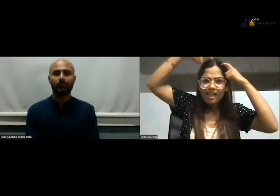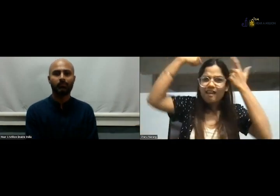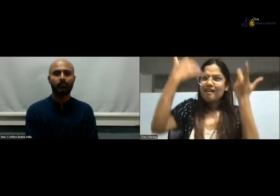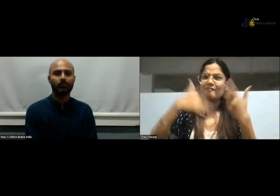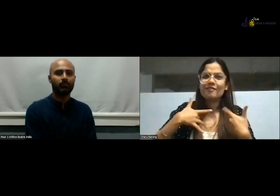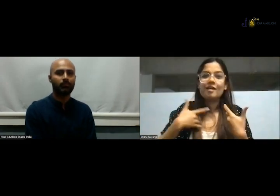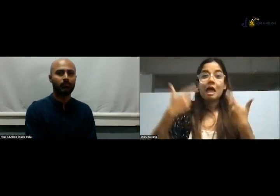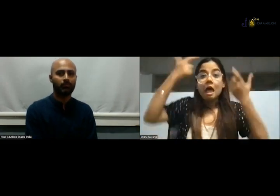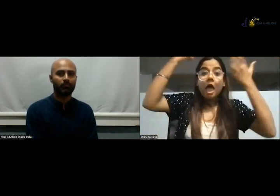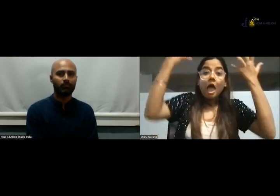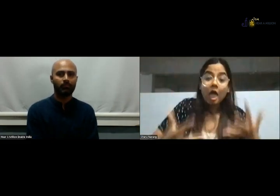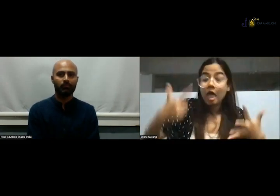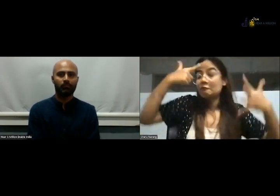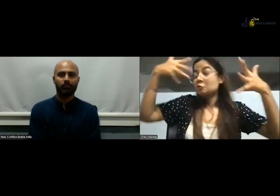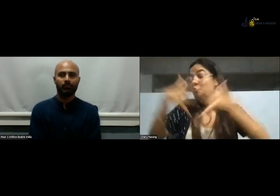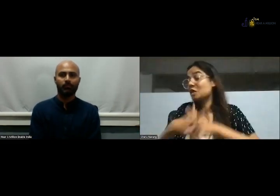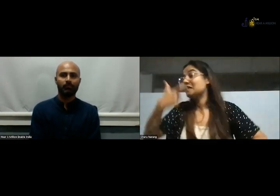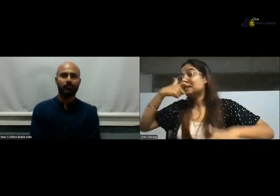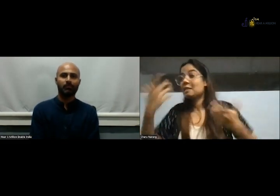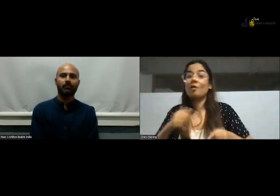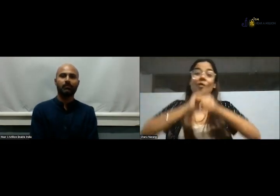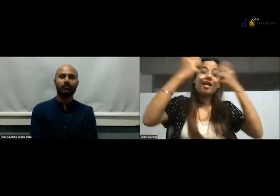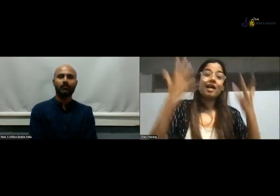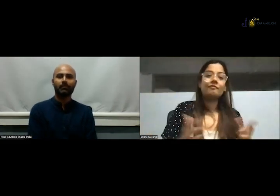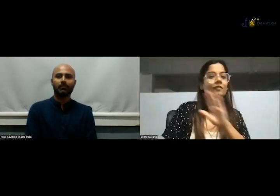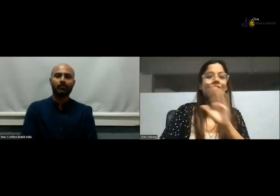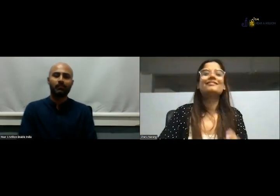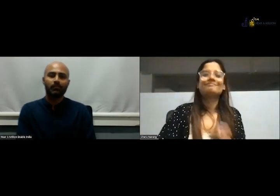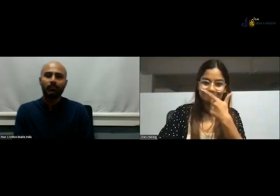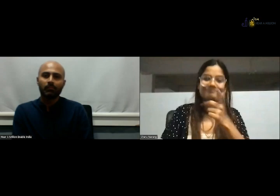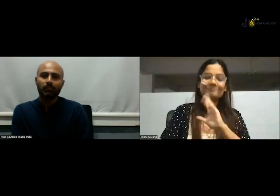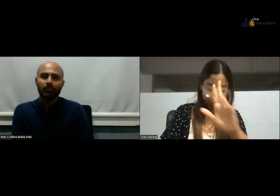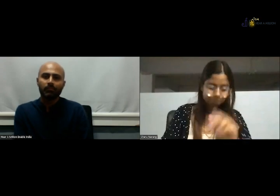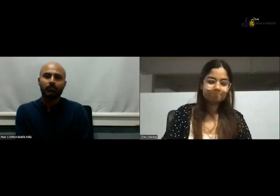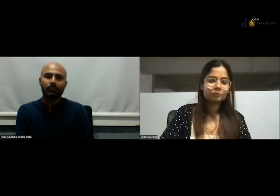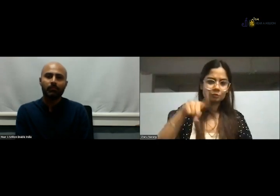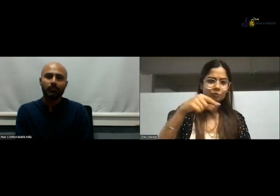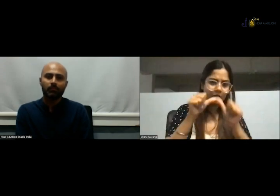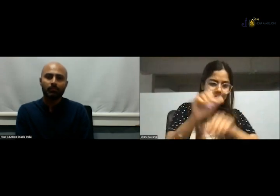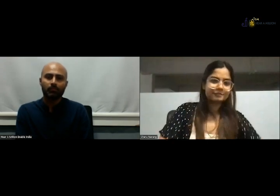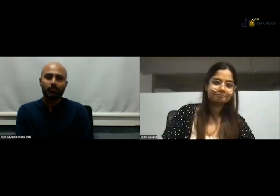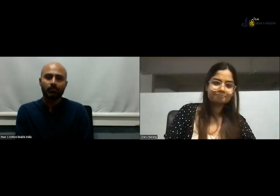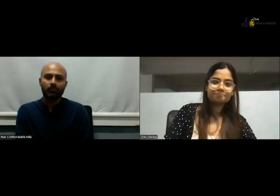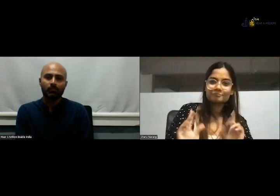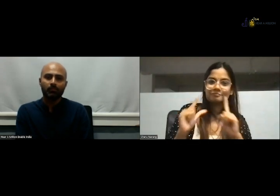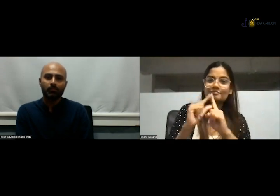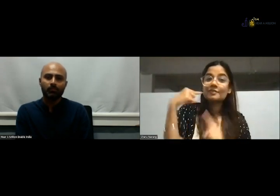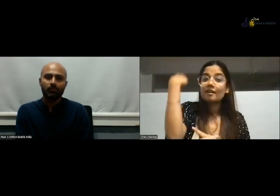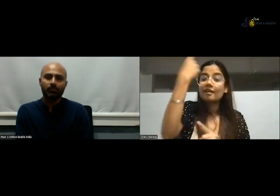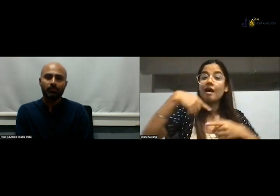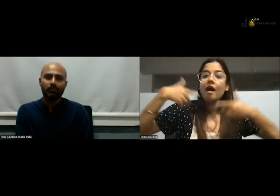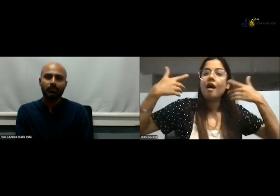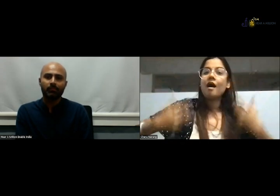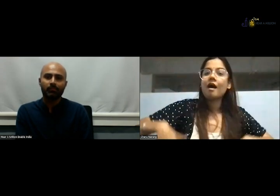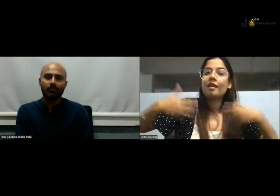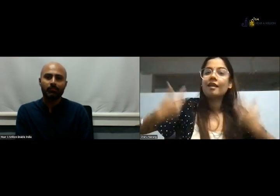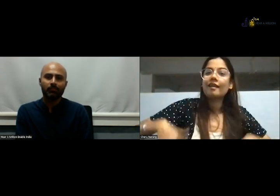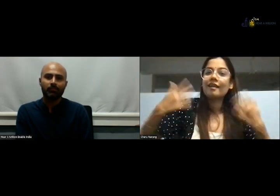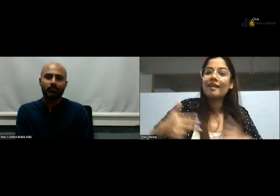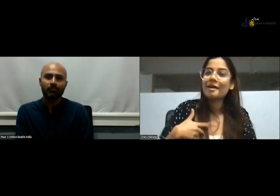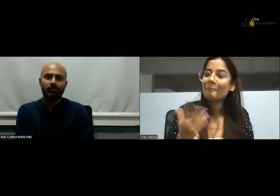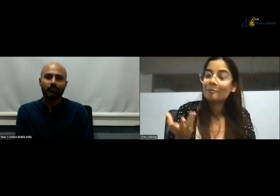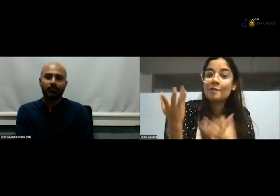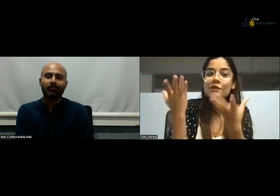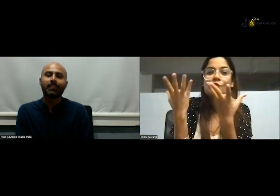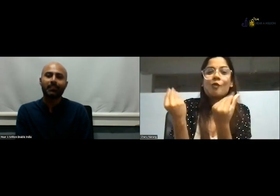So I didn't know. I mean, how could she manage all that things? She never used to say that I'm stressed. It is so much. Now I'm tired. No,